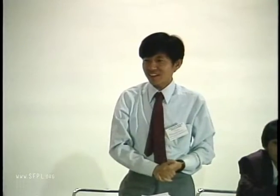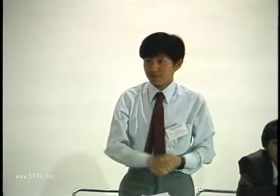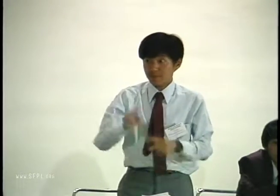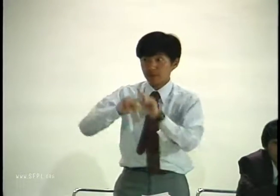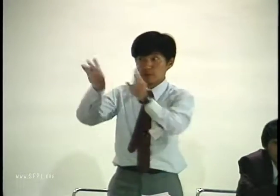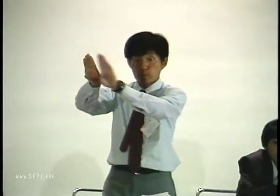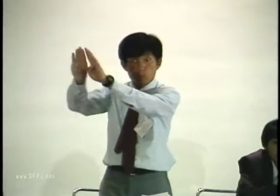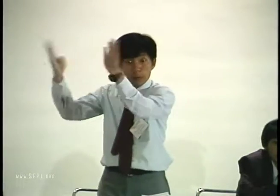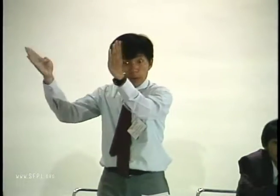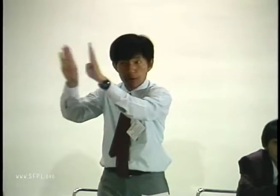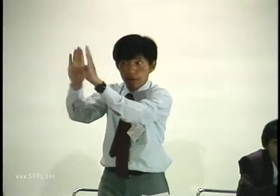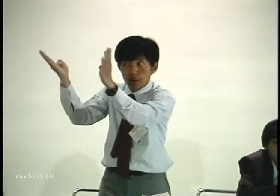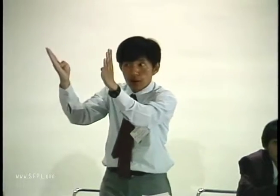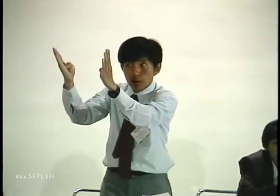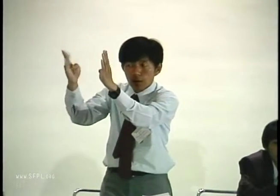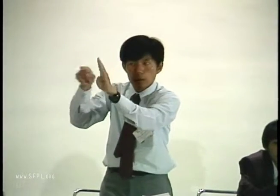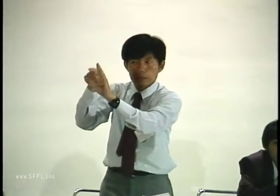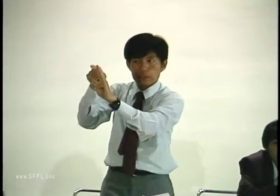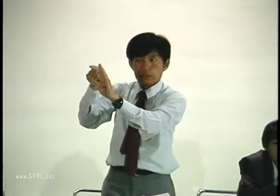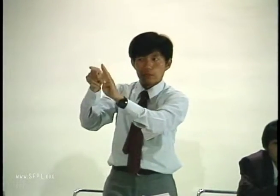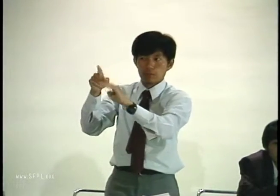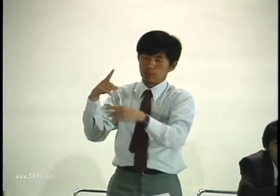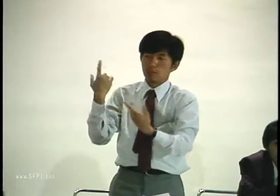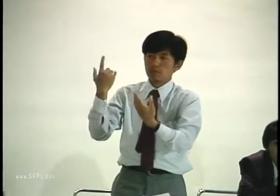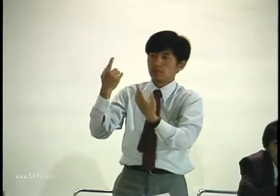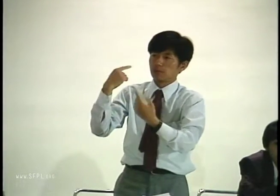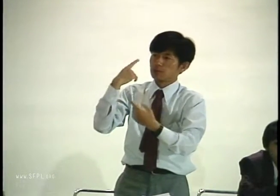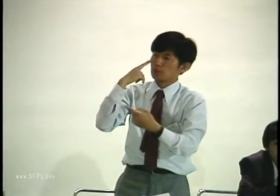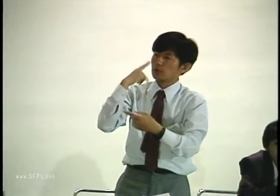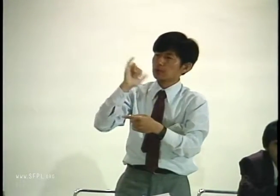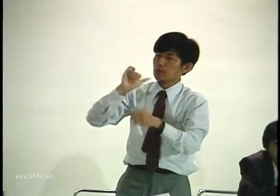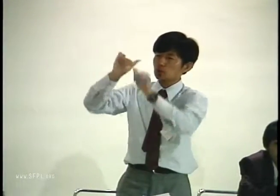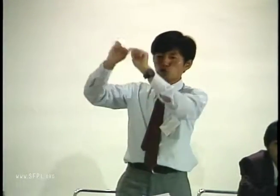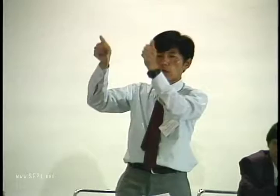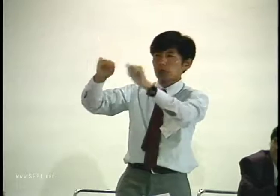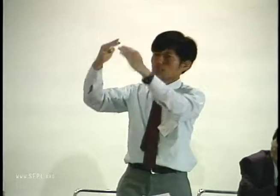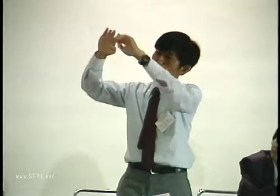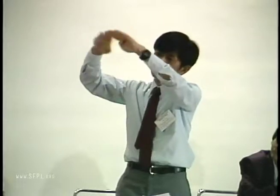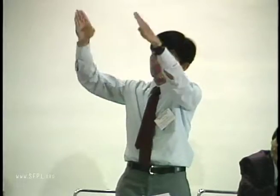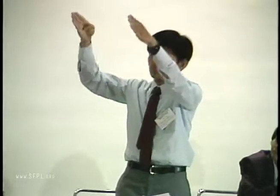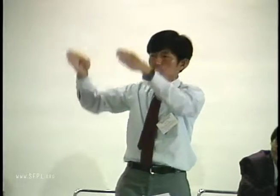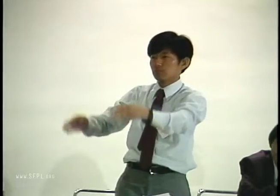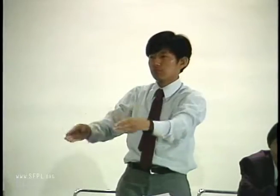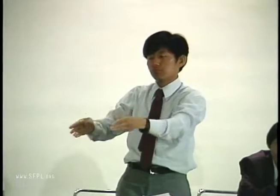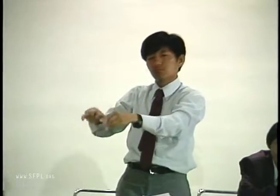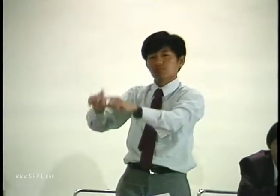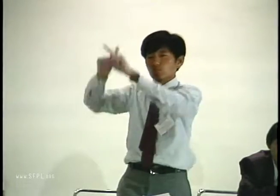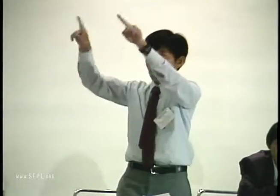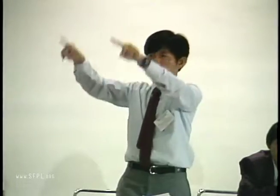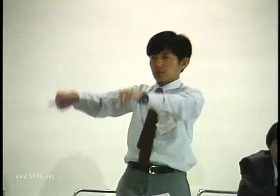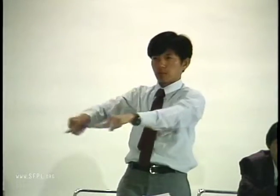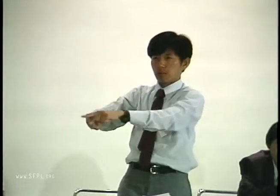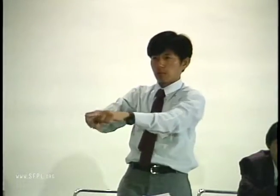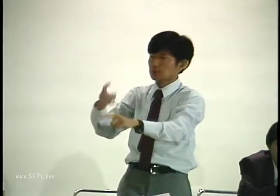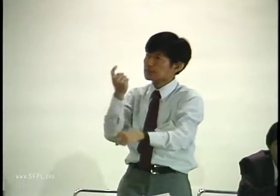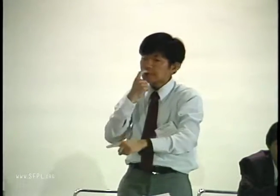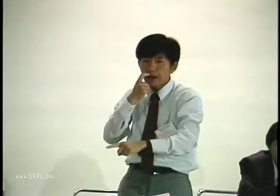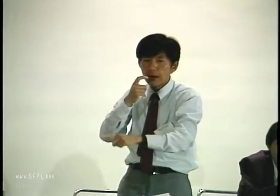on my trip back and forth to school, and I would wonder what was going on. It kind of bothered me. One day I looked, and there was sort of a shape that I noticed, some sort